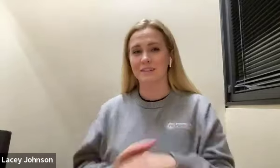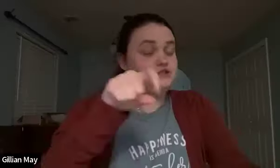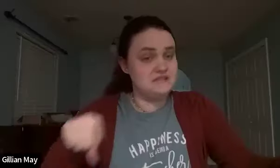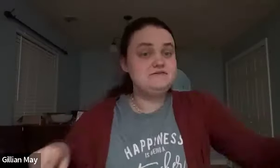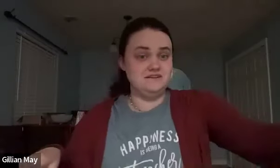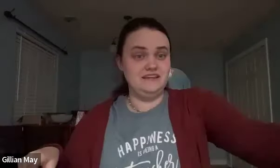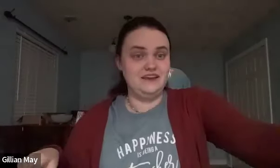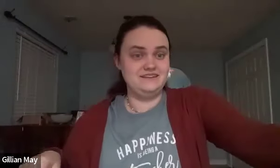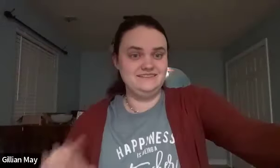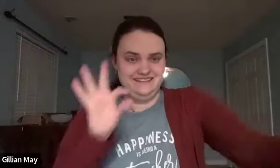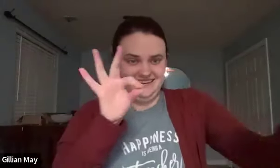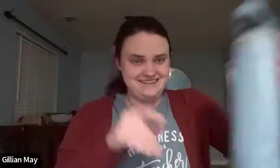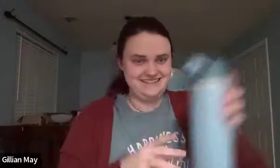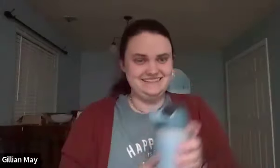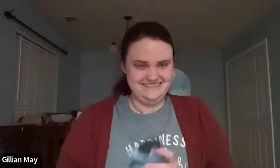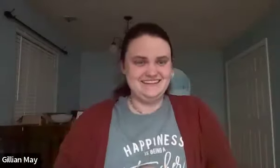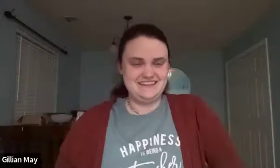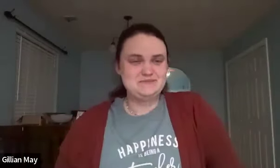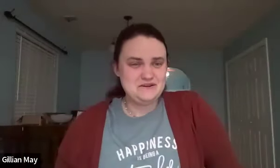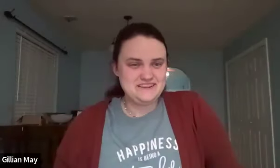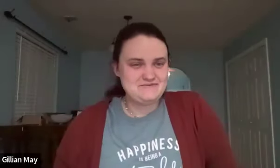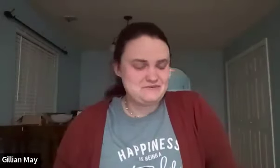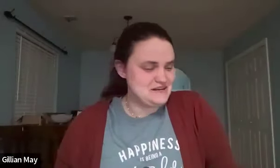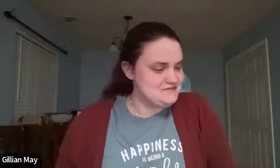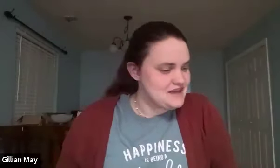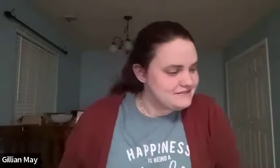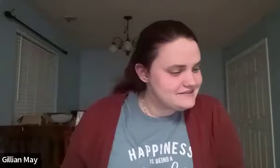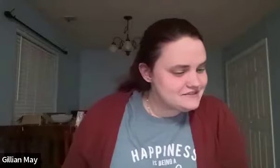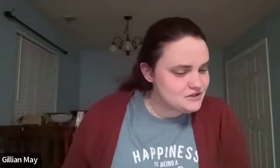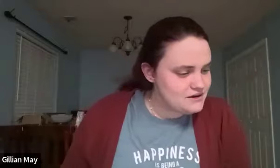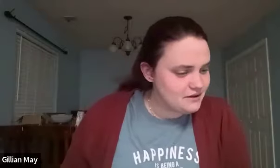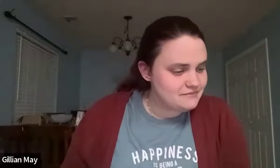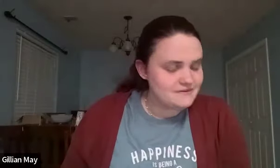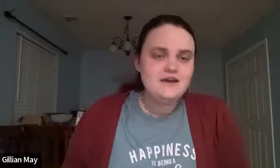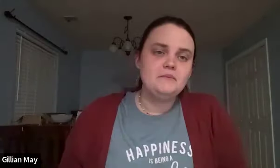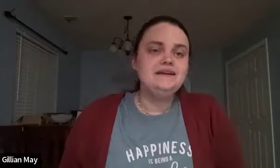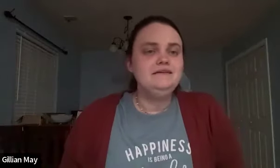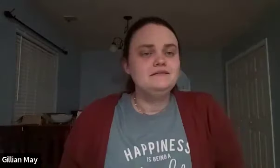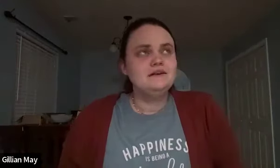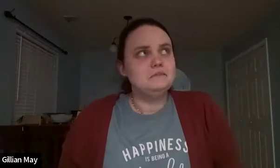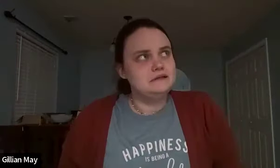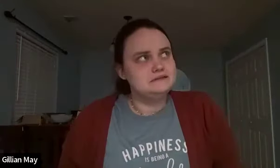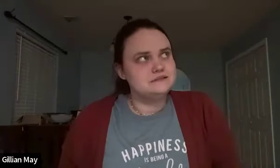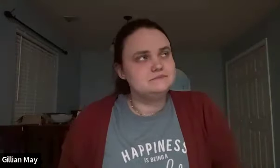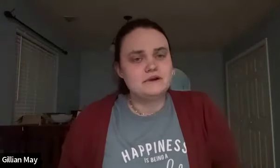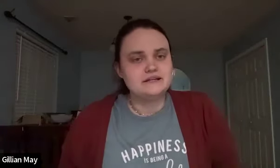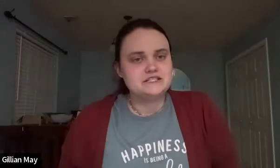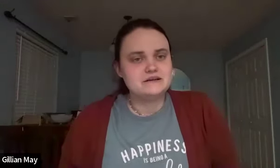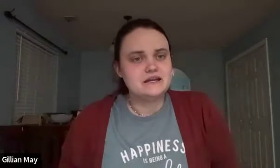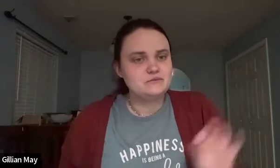you definitely can. Yes, that's perfect. I haven't even thought about. I mean, it makes sense. My brain just didn't connect. We